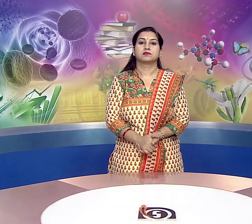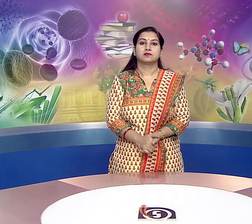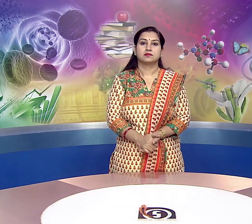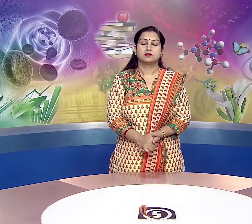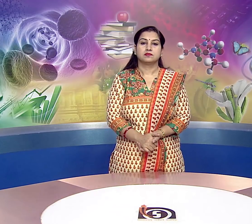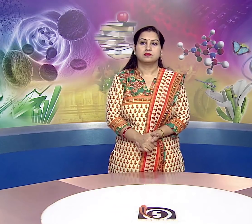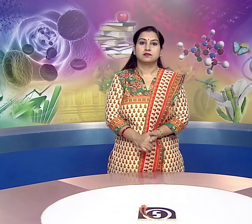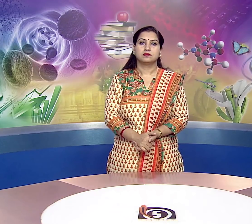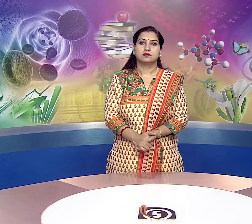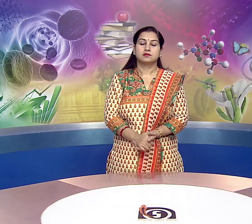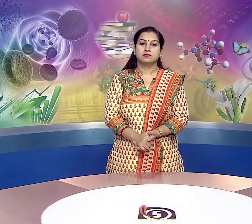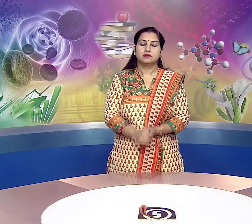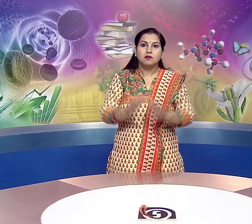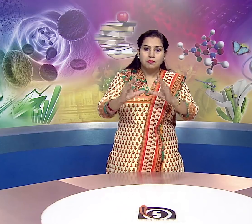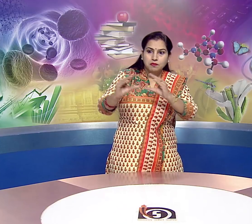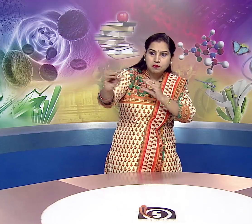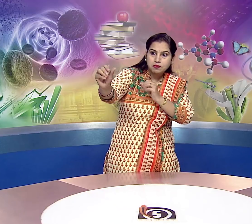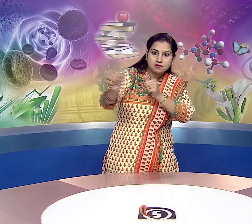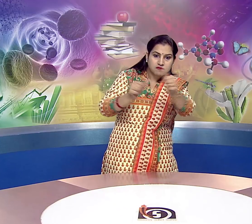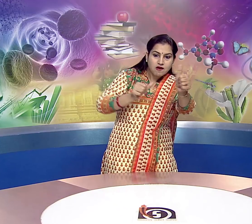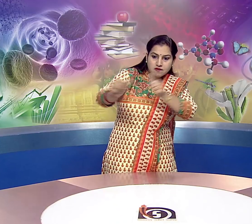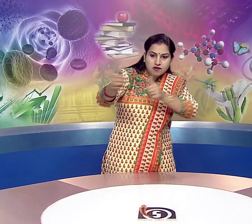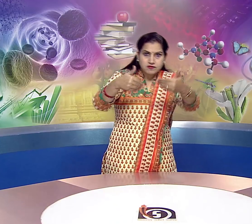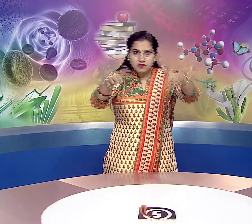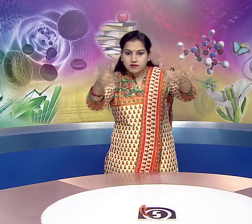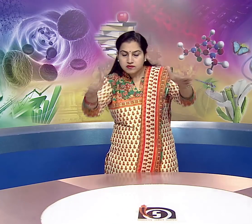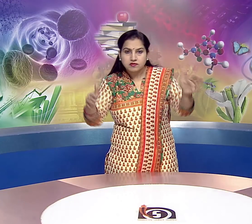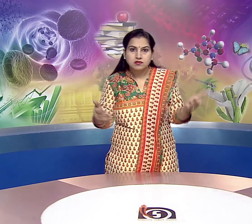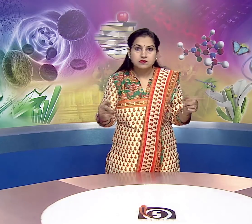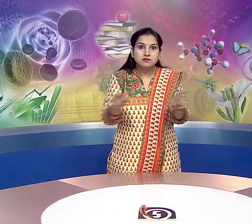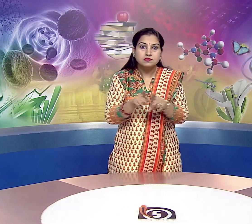Away from him like a herd of deer.